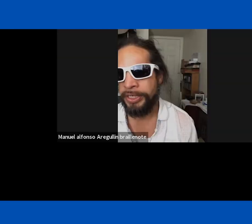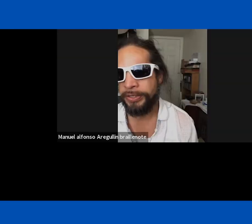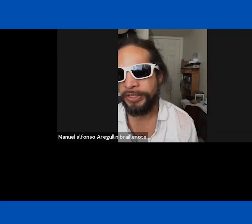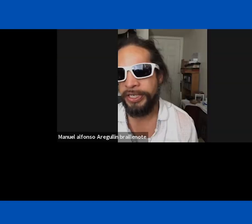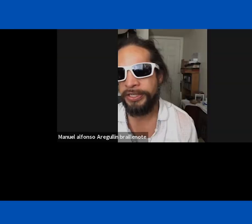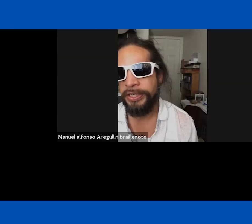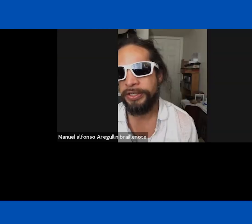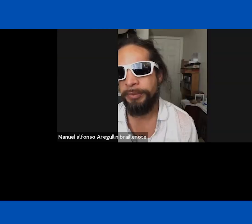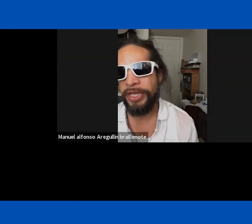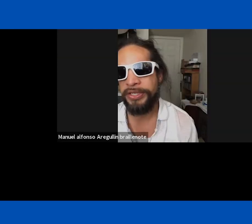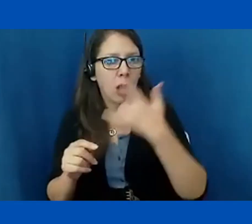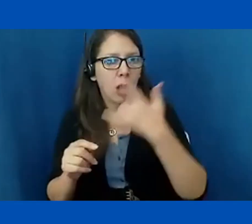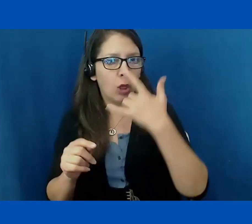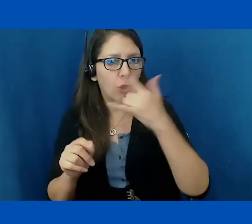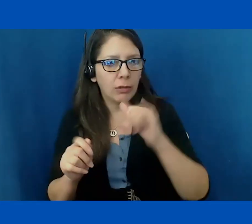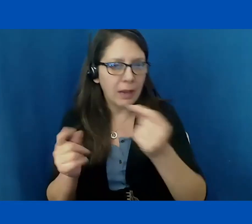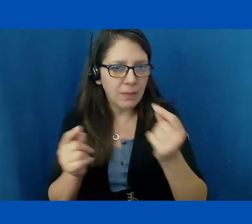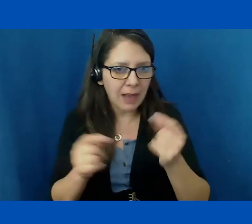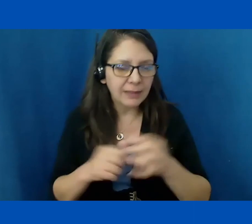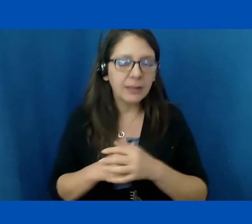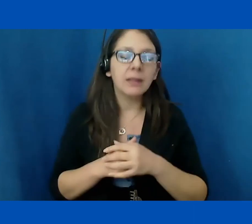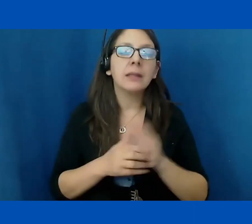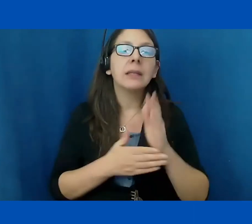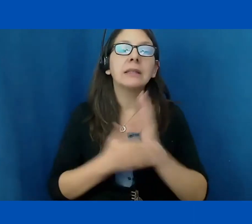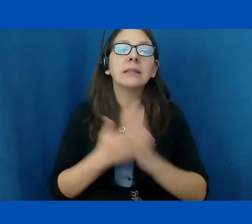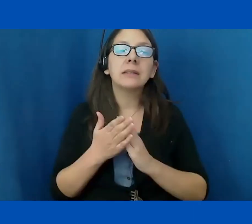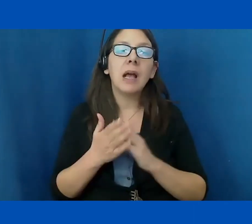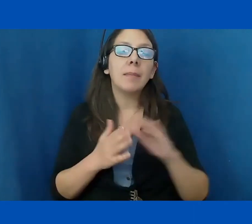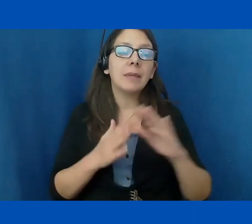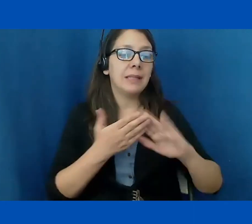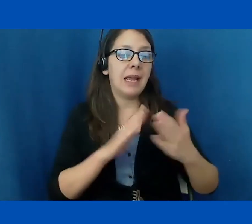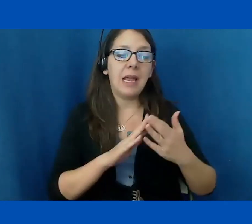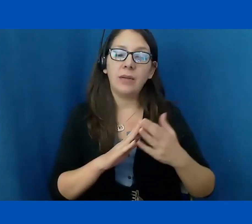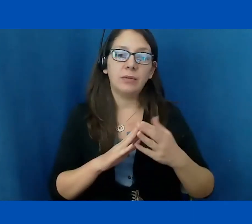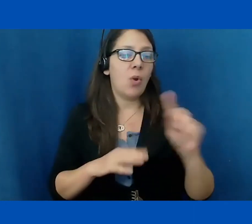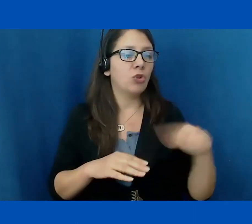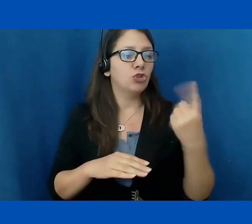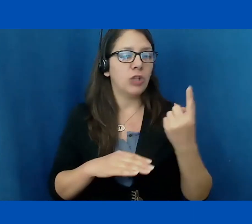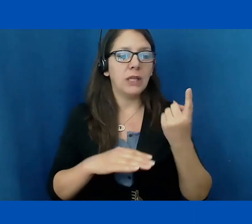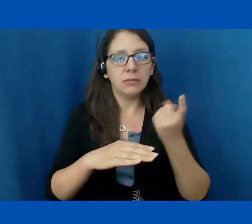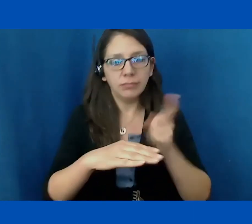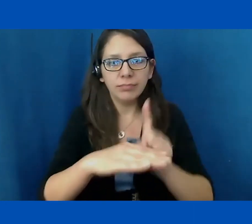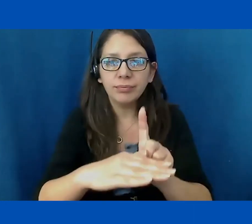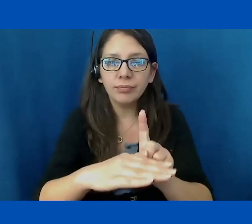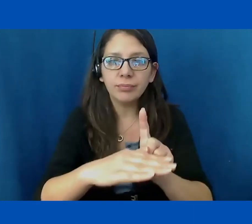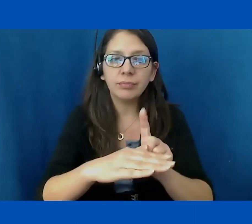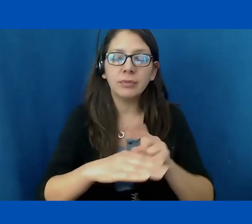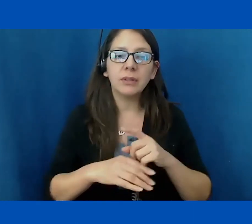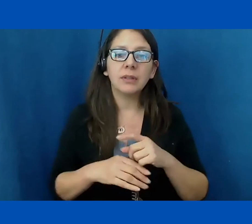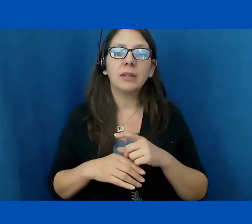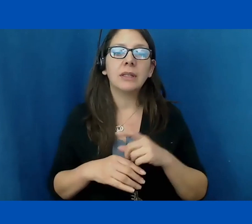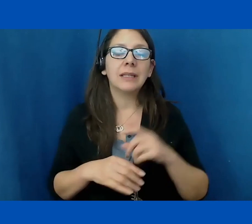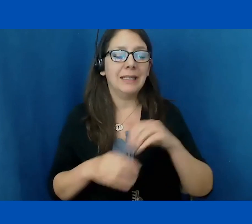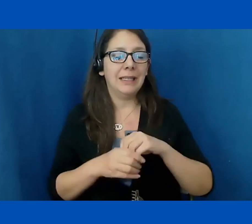And in other cities, some places are just strictly walk up. And that's so kind of new. In Tucson, we don't have a lot of